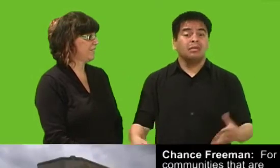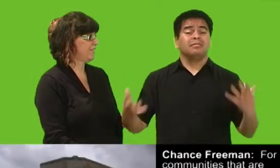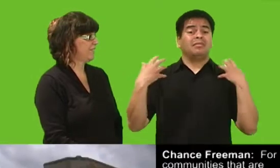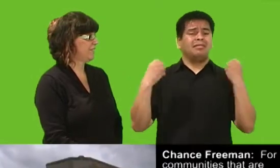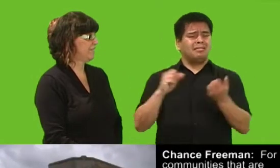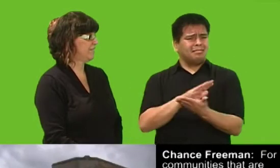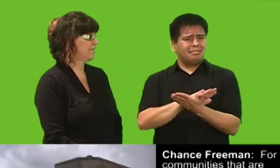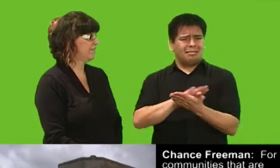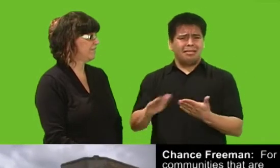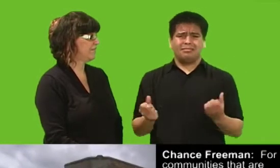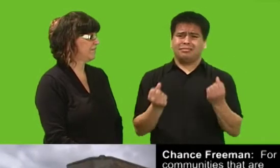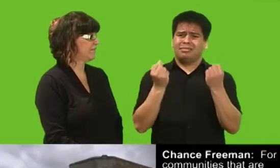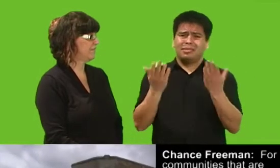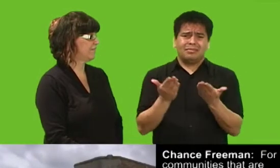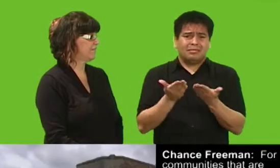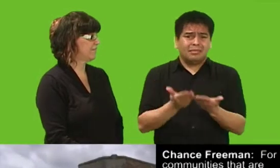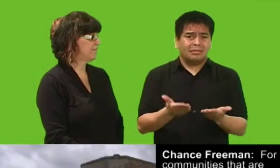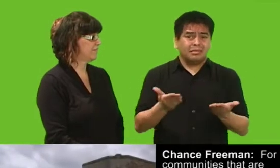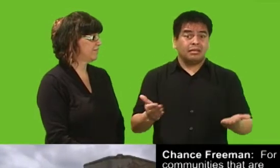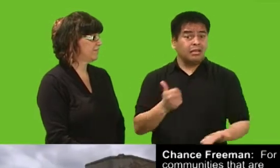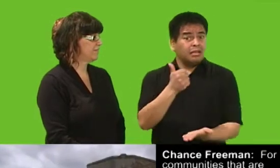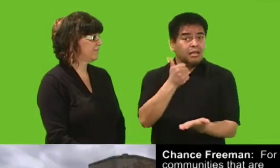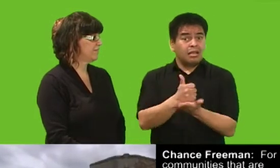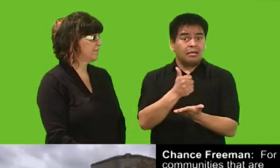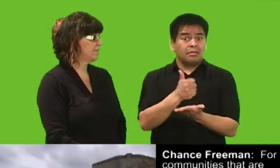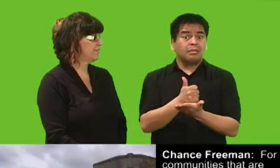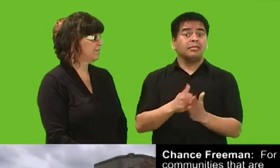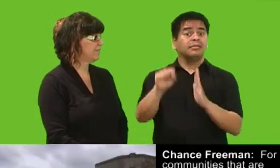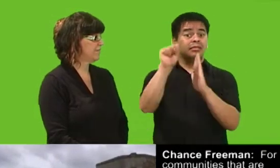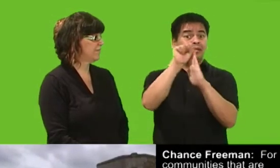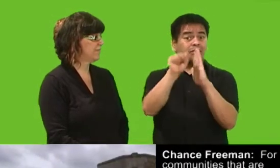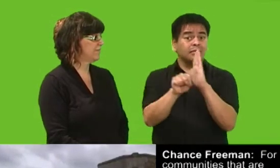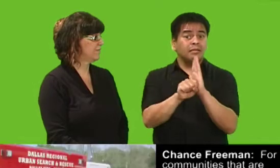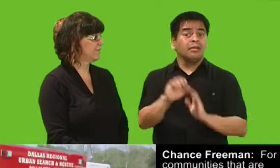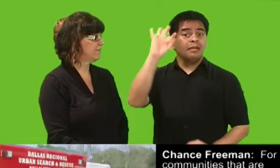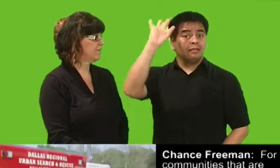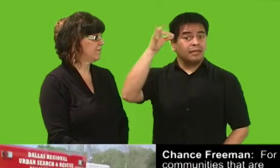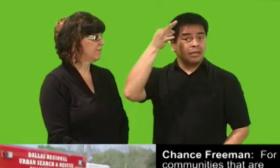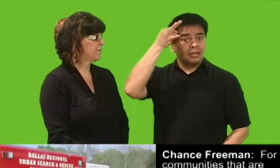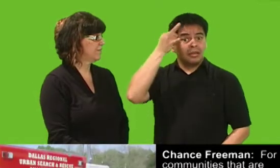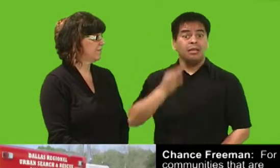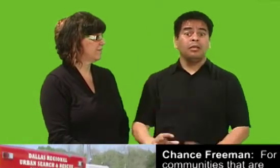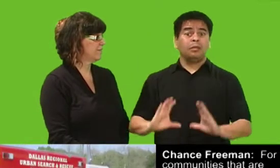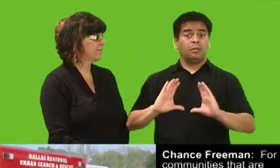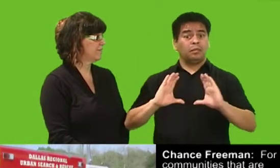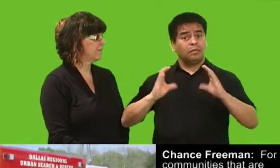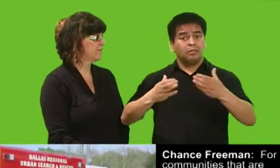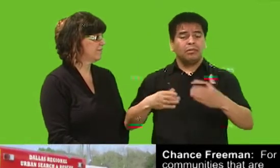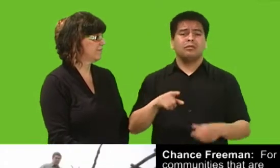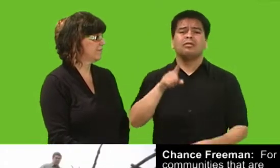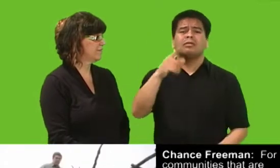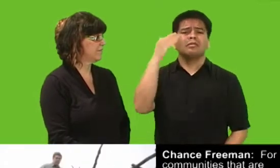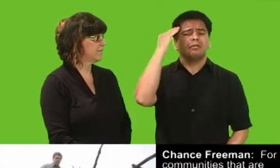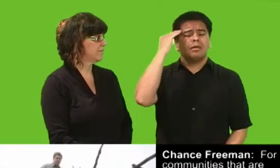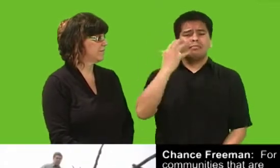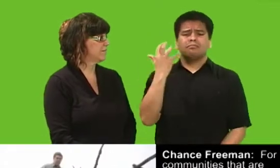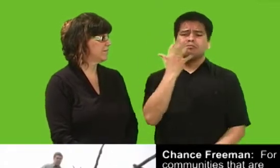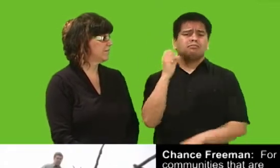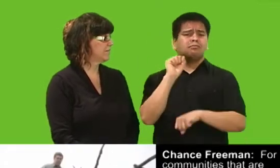For communities that are recovering from an event, there's a lot of resources that come in from the state and federal level.